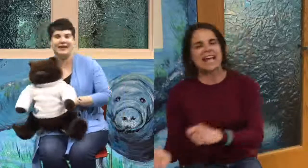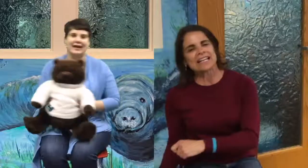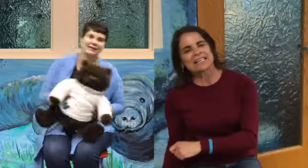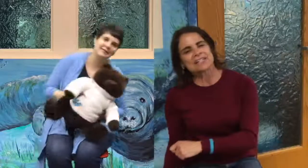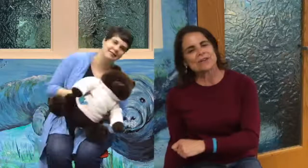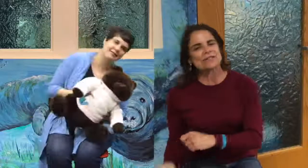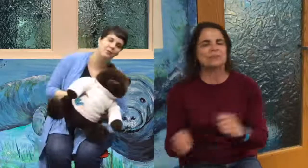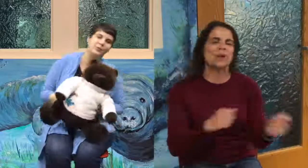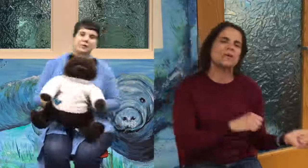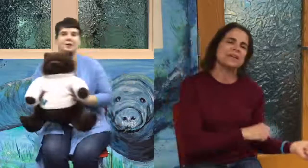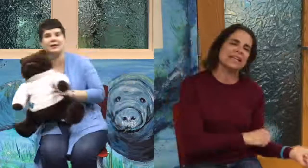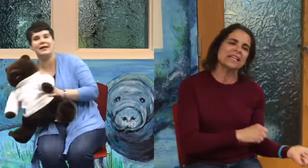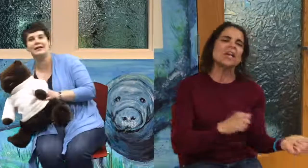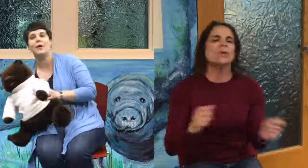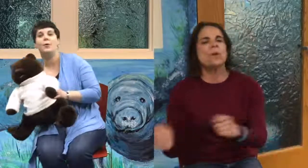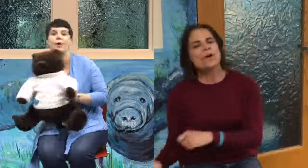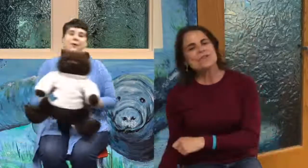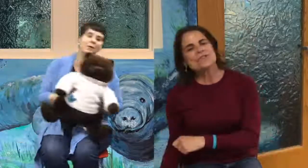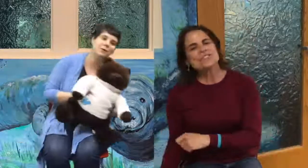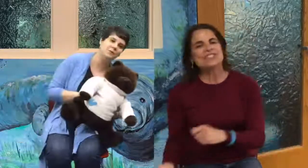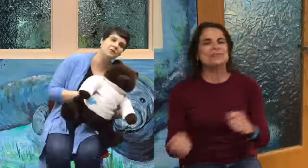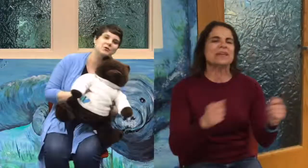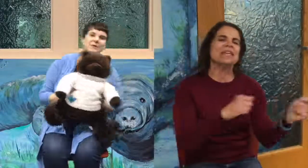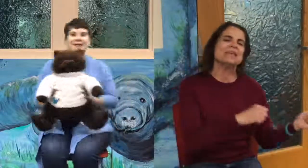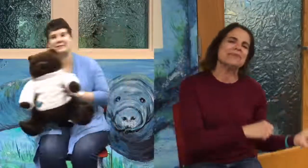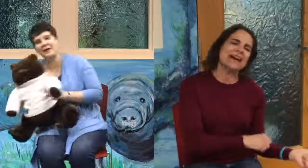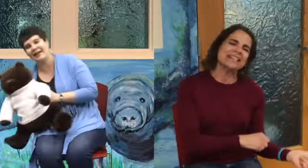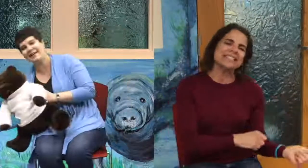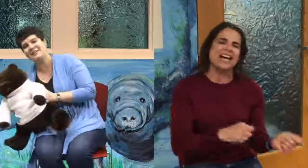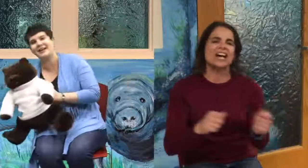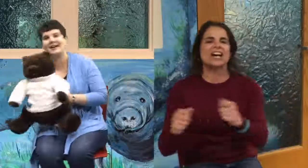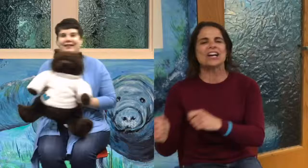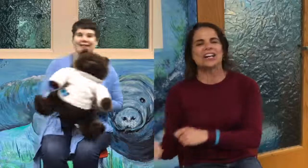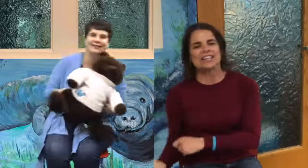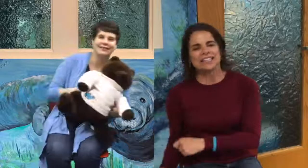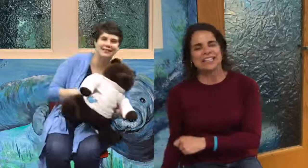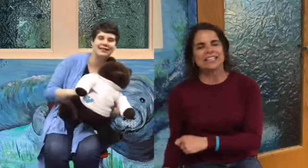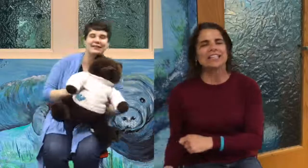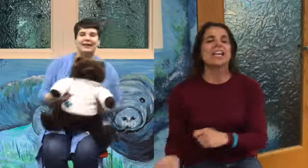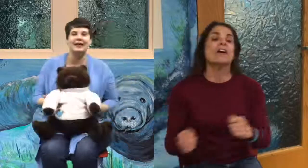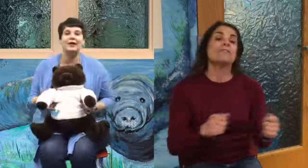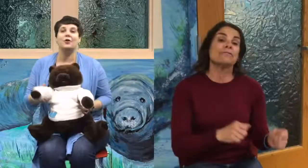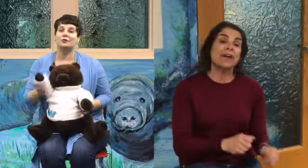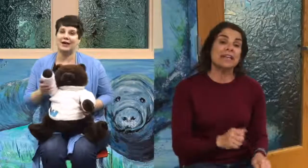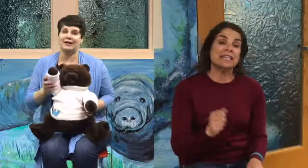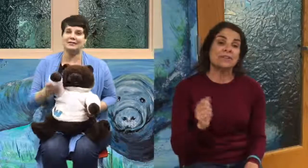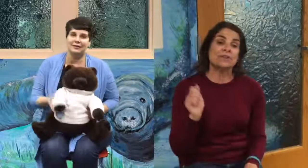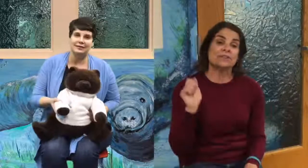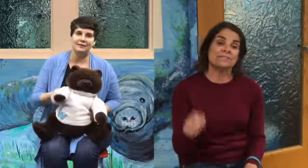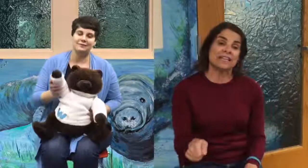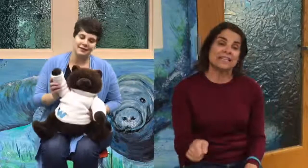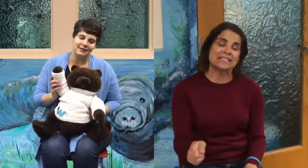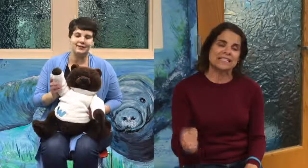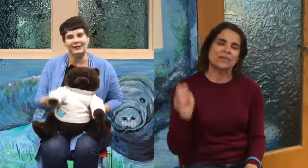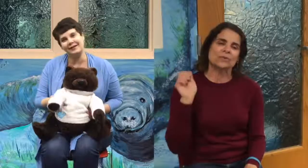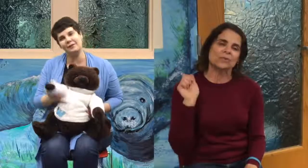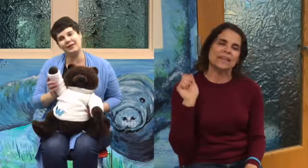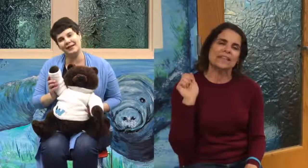axle's broken. Won't you be my darling? Freddy's gonna fix it with